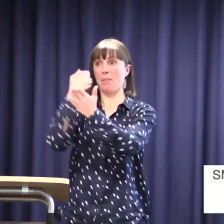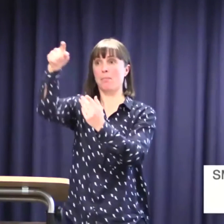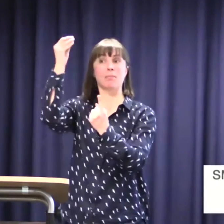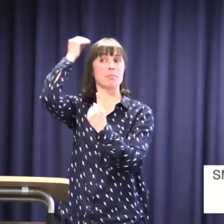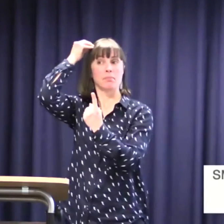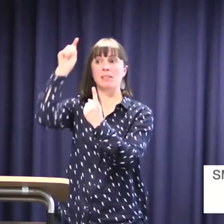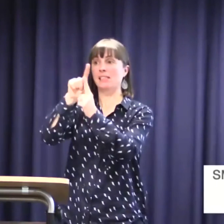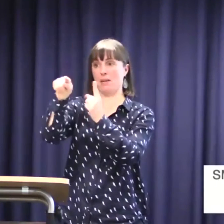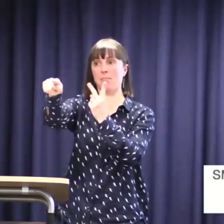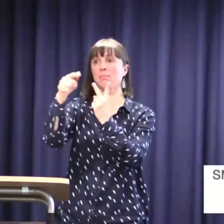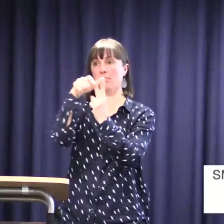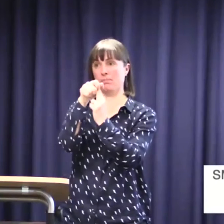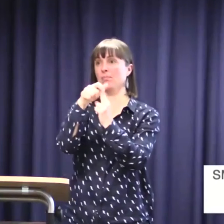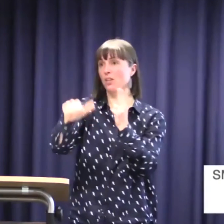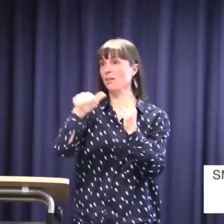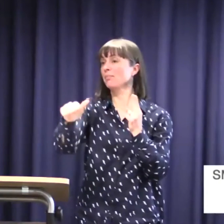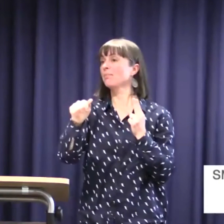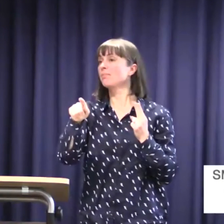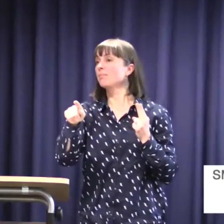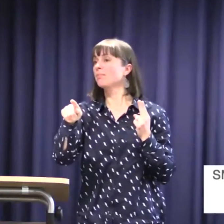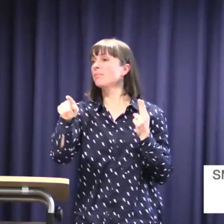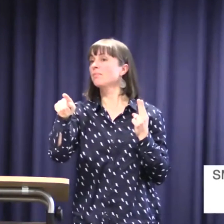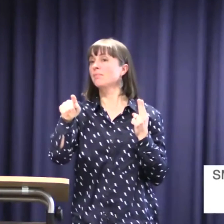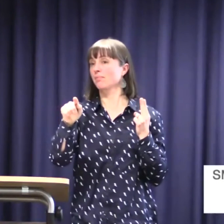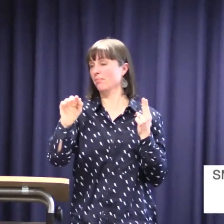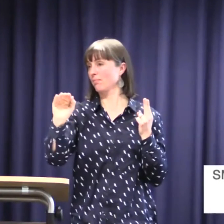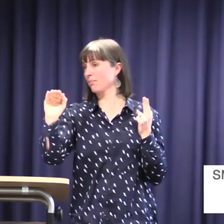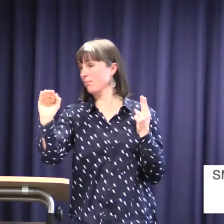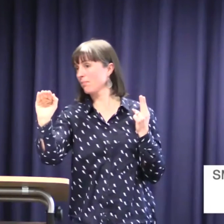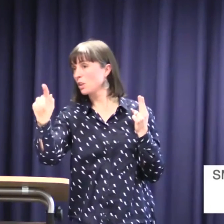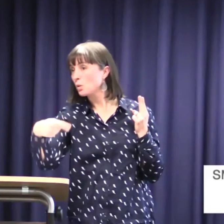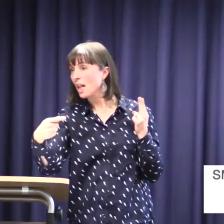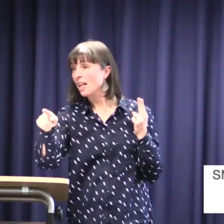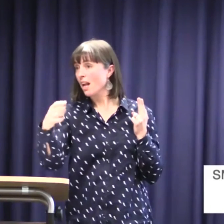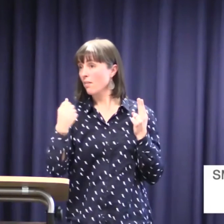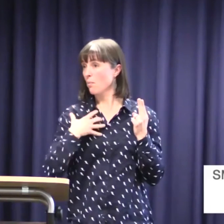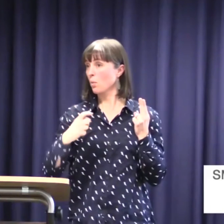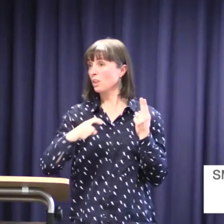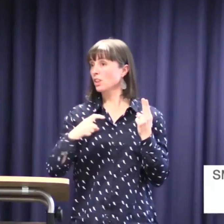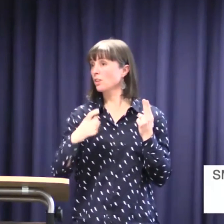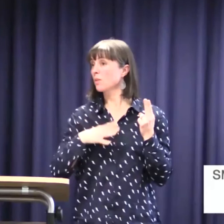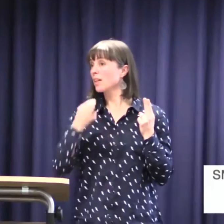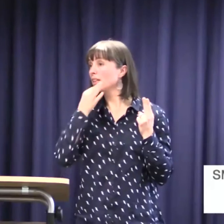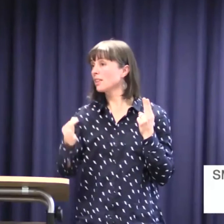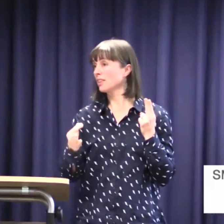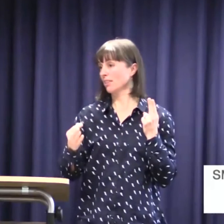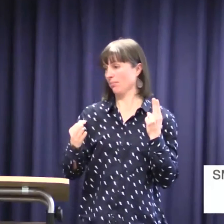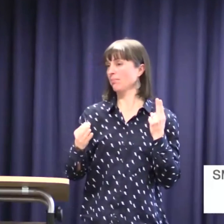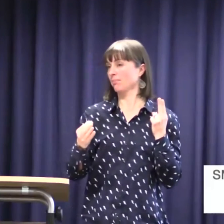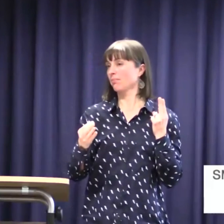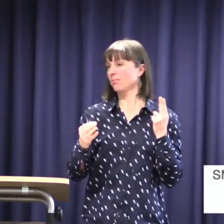online at the moment, okay? So hold that in the back of your mind. The two of you there. And Julie, do you have more